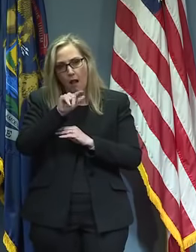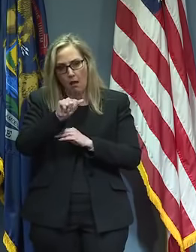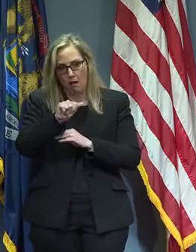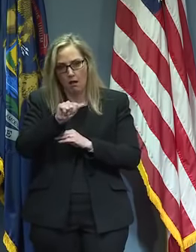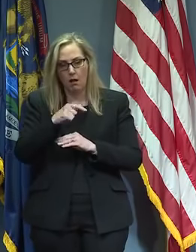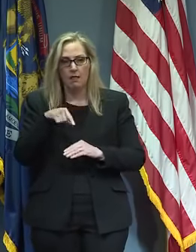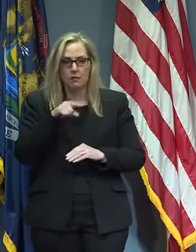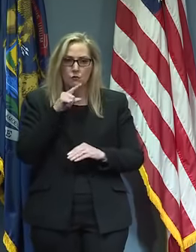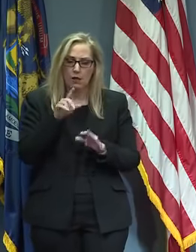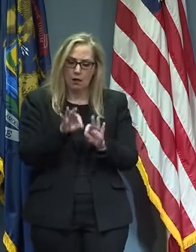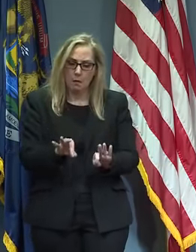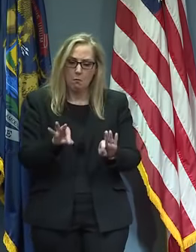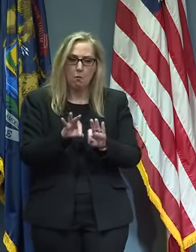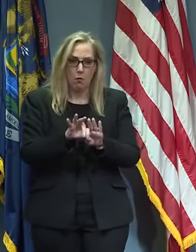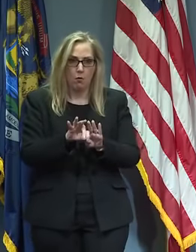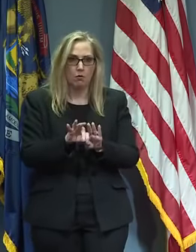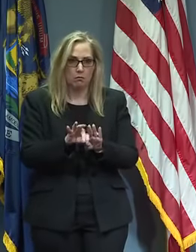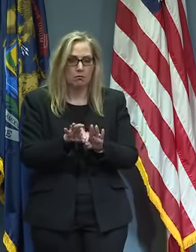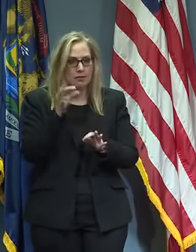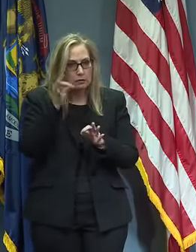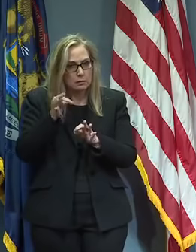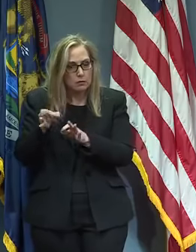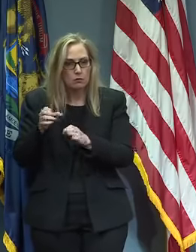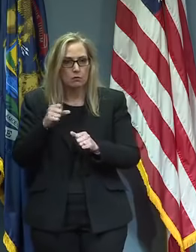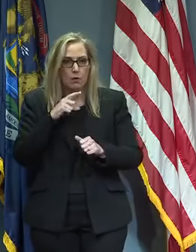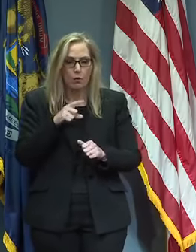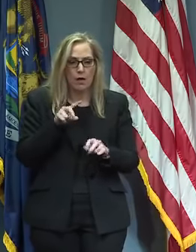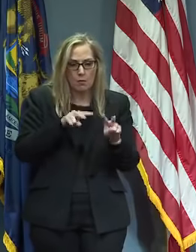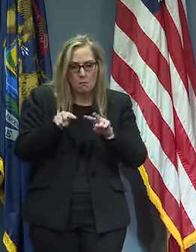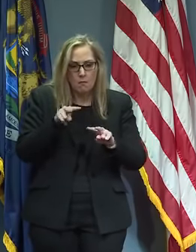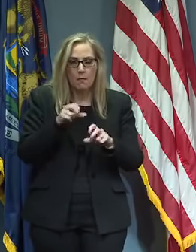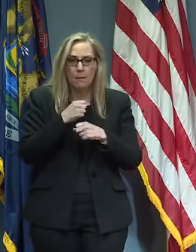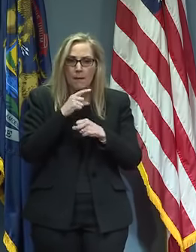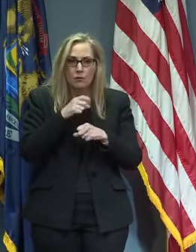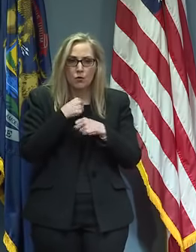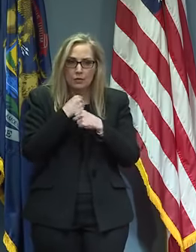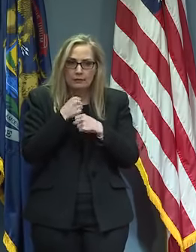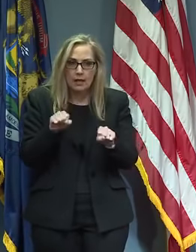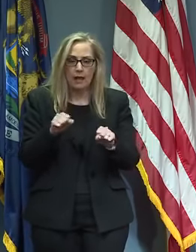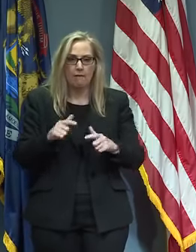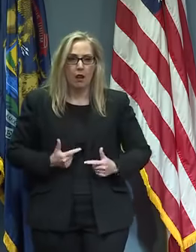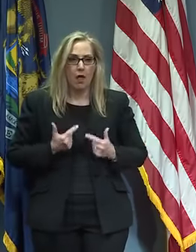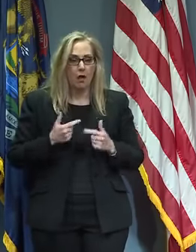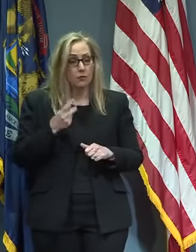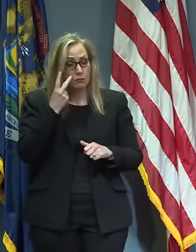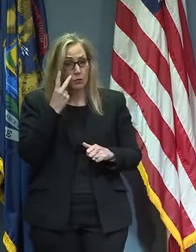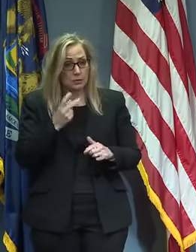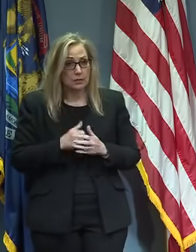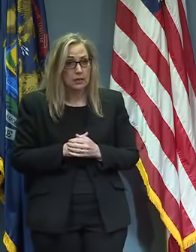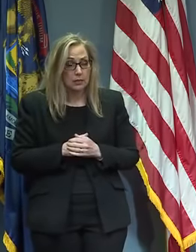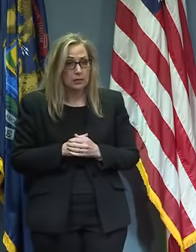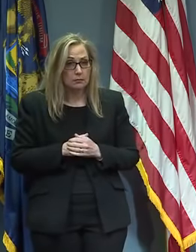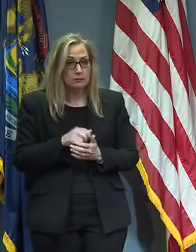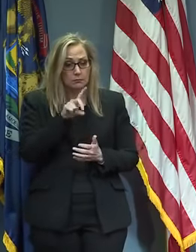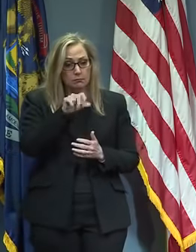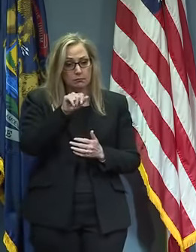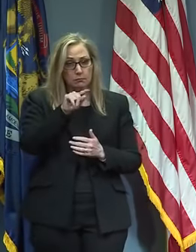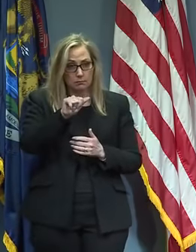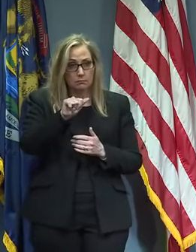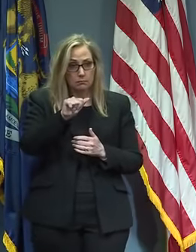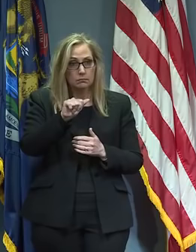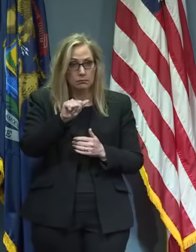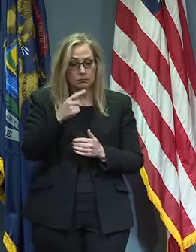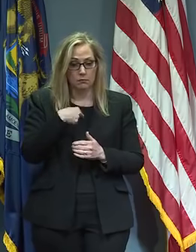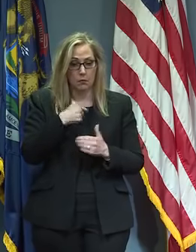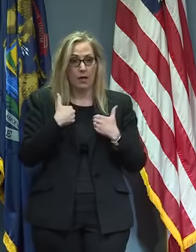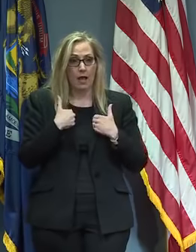process that is designed to save lives, and we are doing that. As you can see, the amount of data that has been consumed